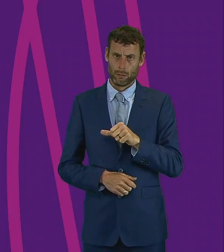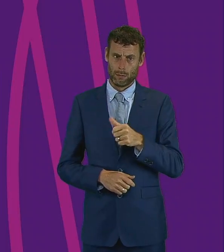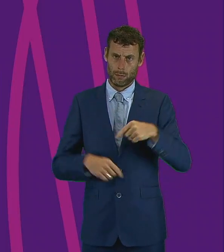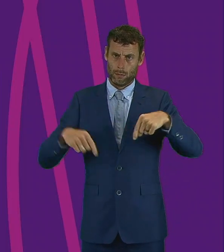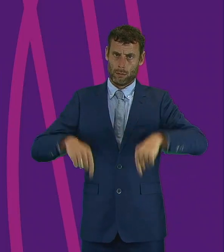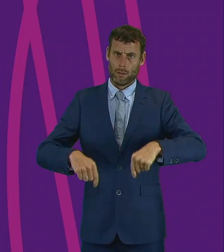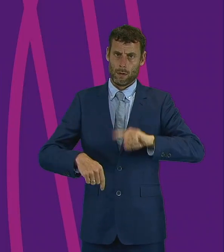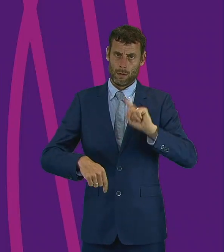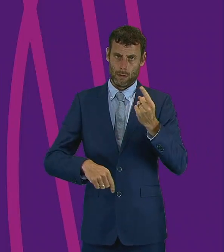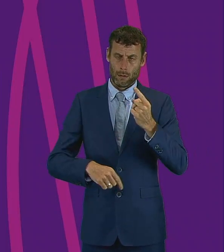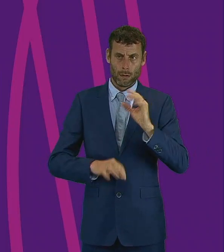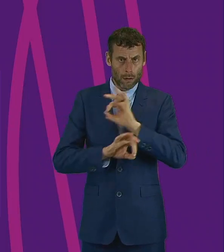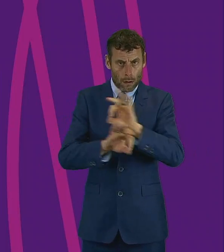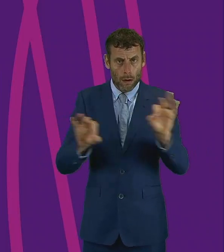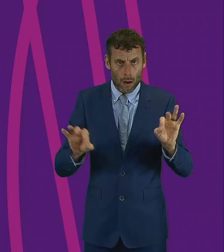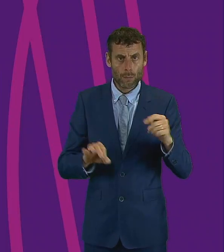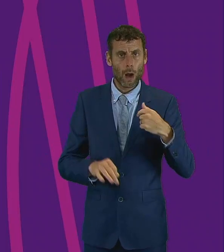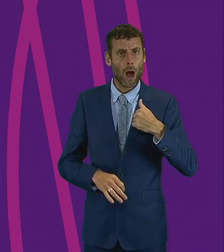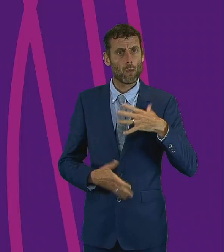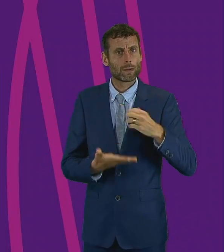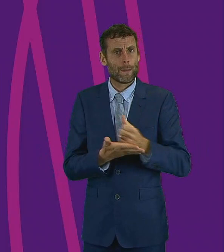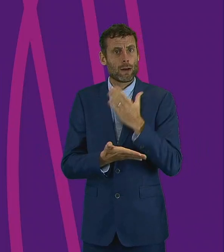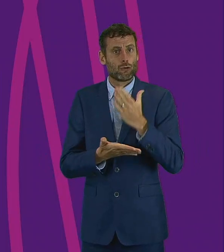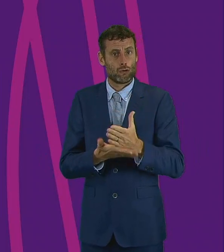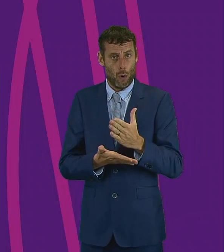followed according to